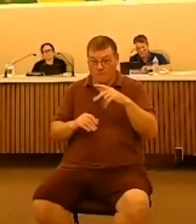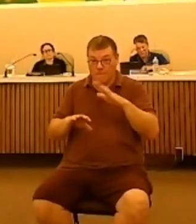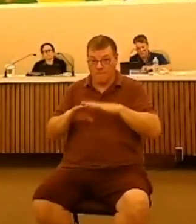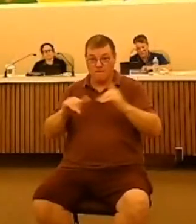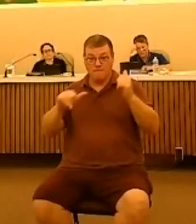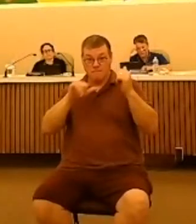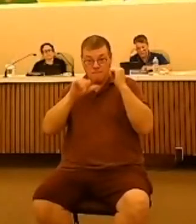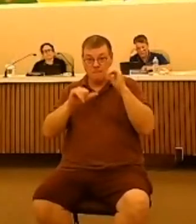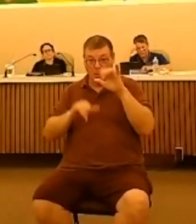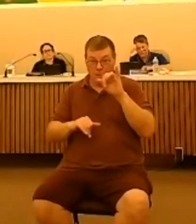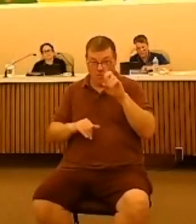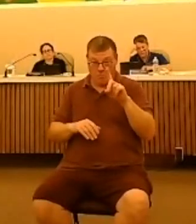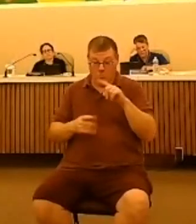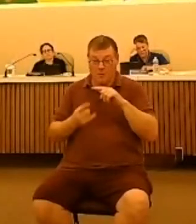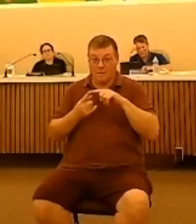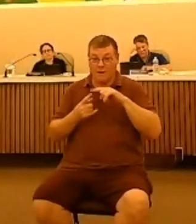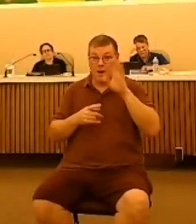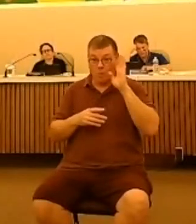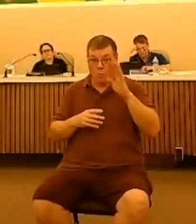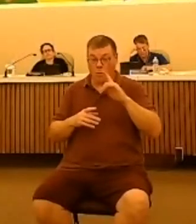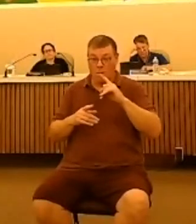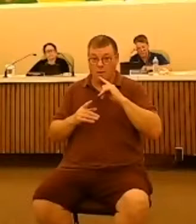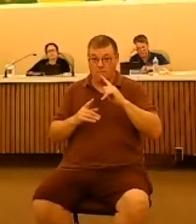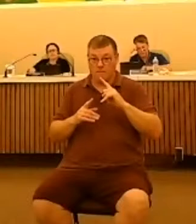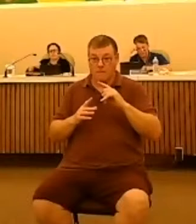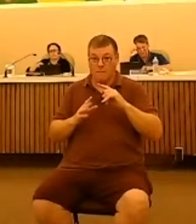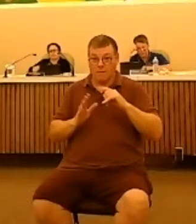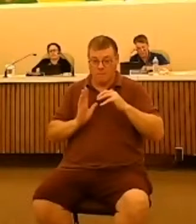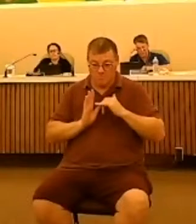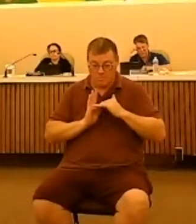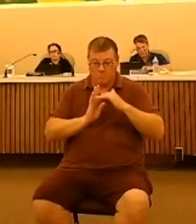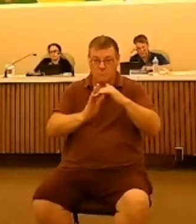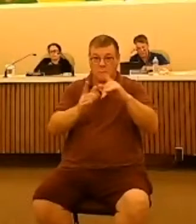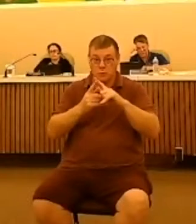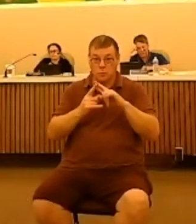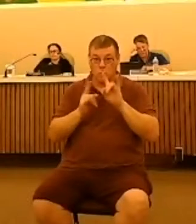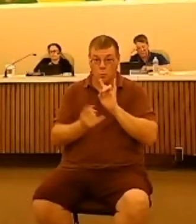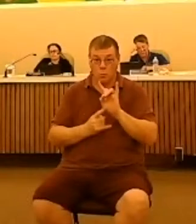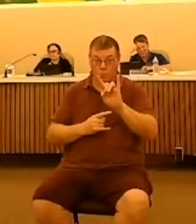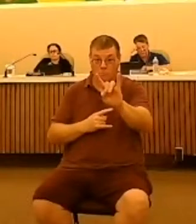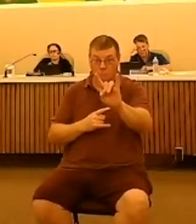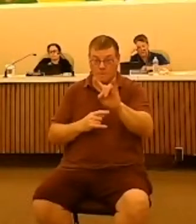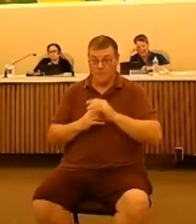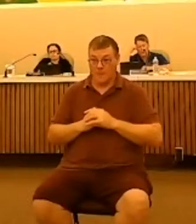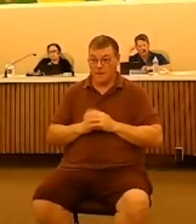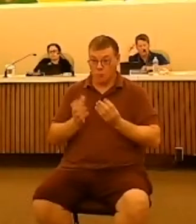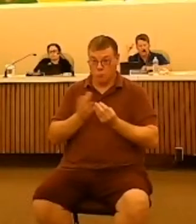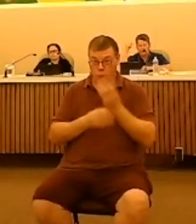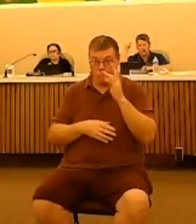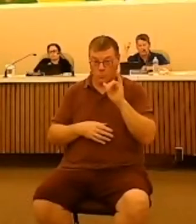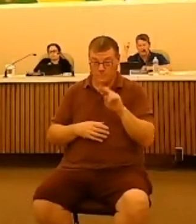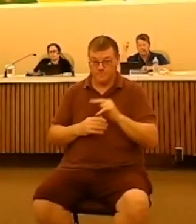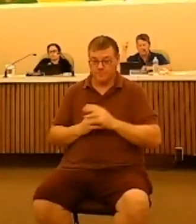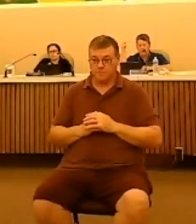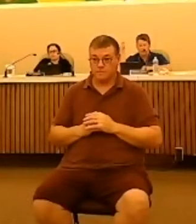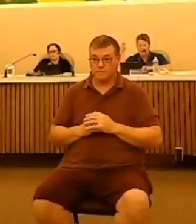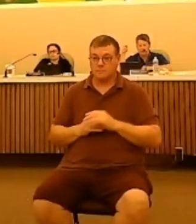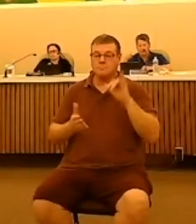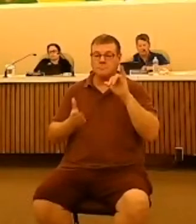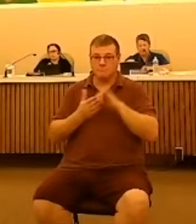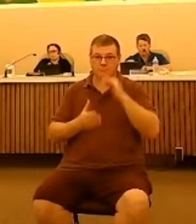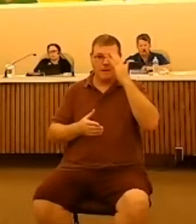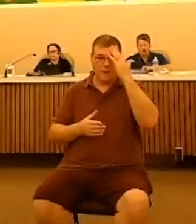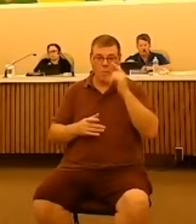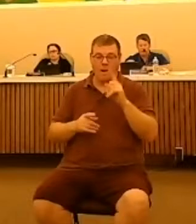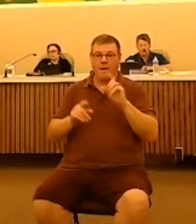of them houses, that's going to be stayed all up to the power wires. It's going to stay all grown in. And that goes back to why we asked